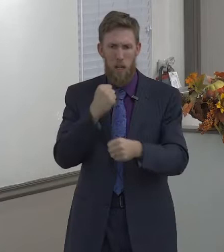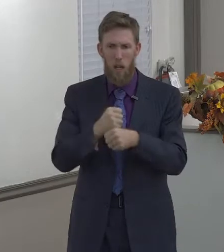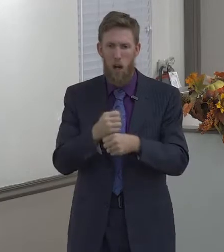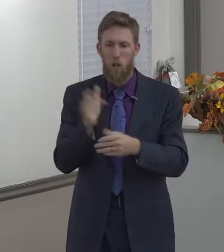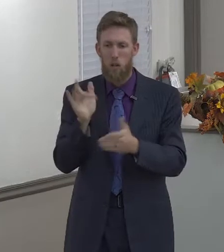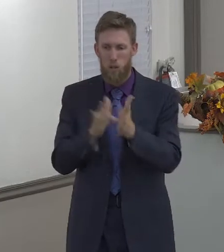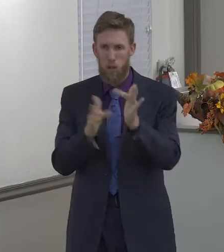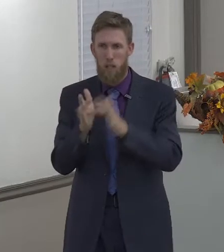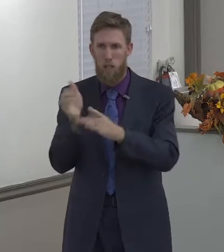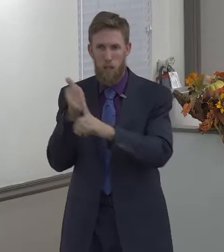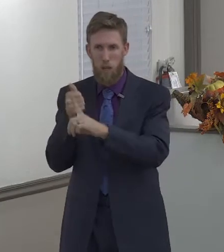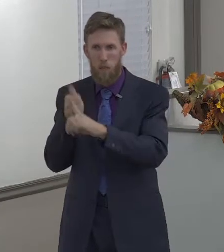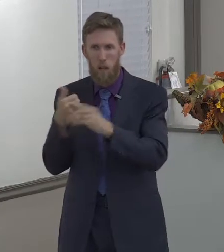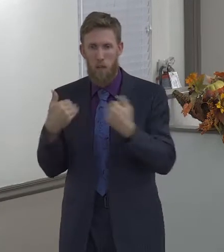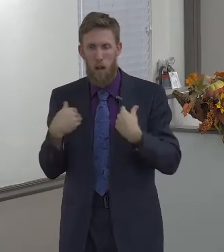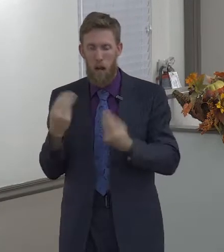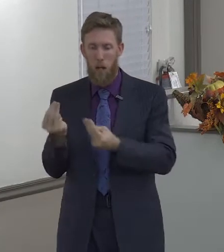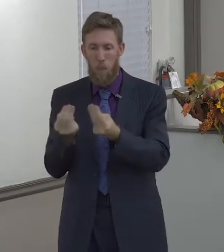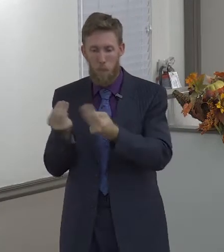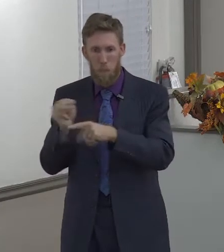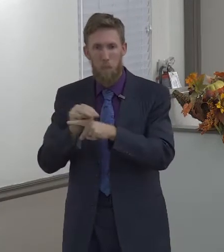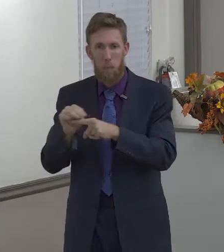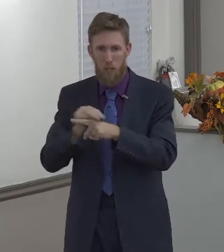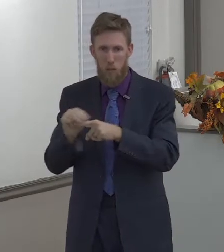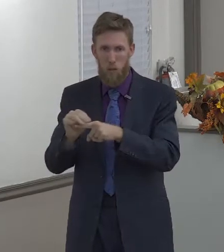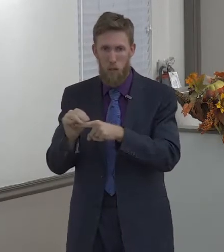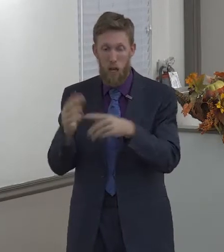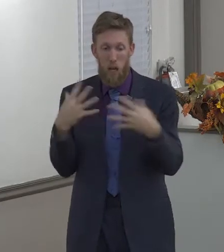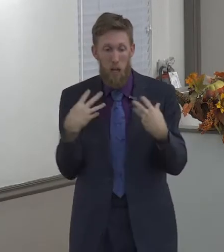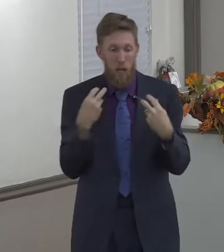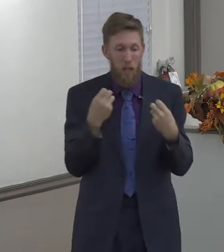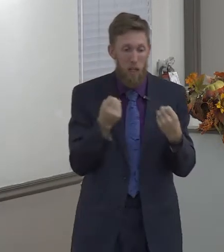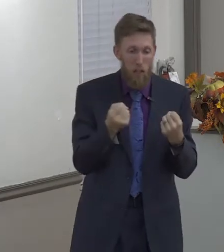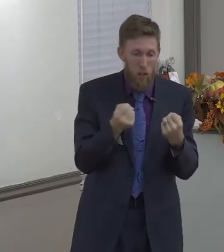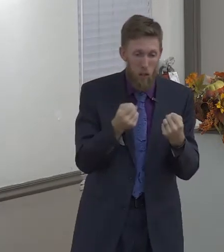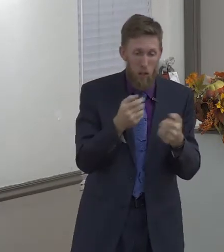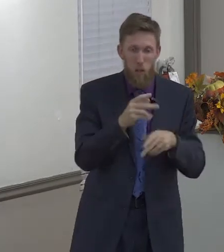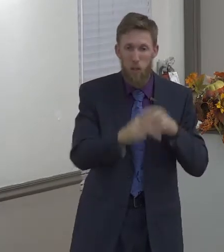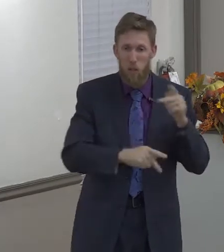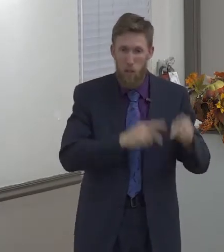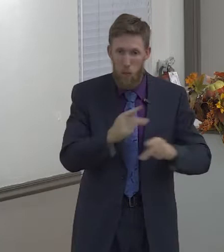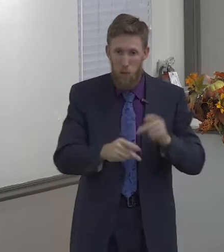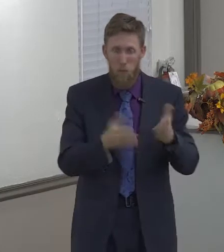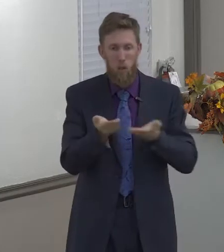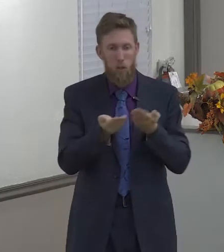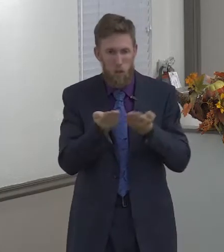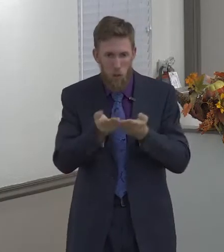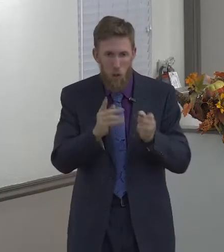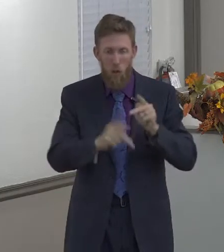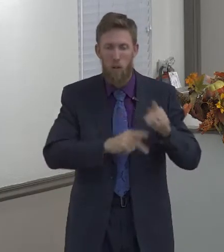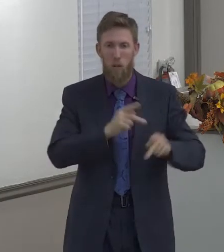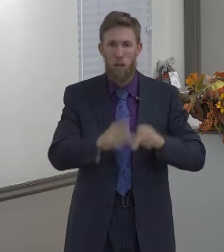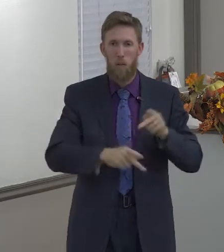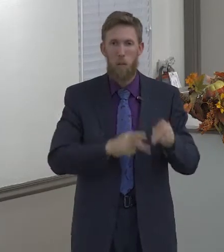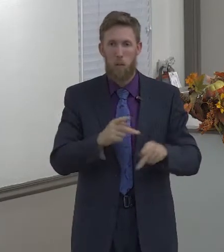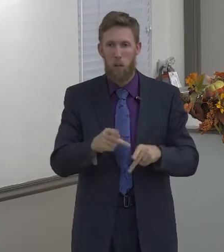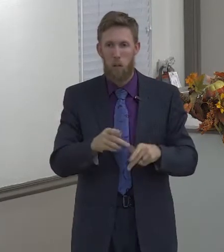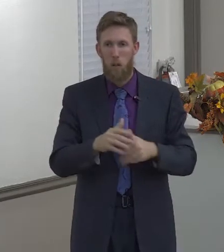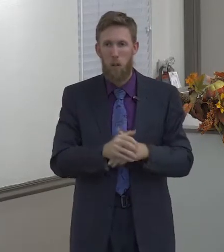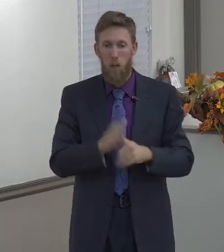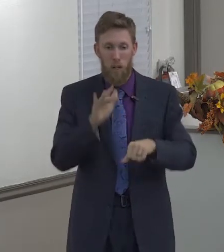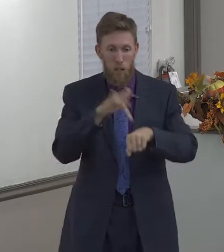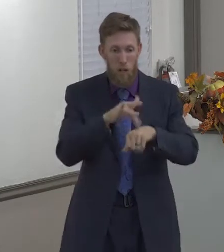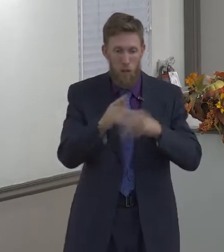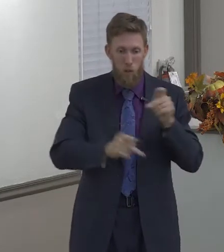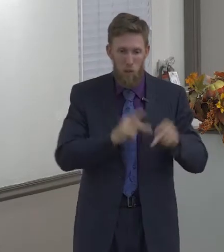of that through his physical body. Today, that work continues on through his